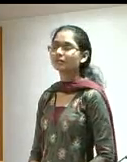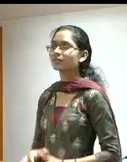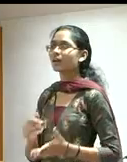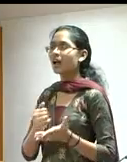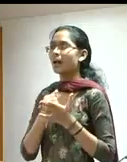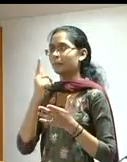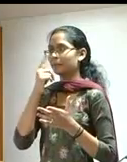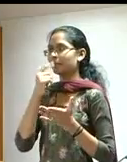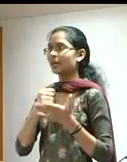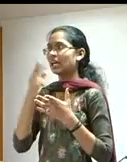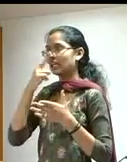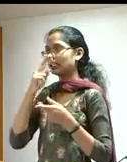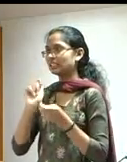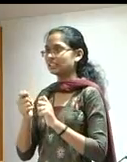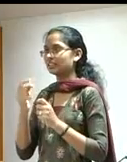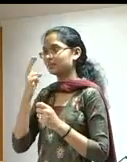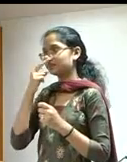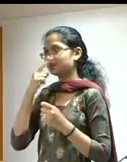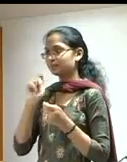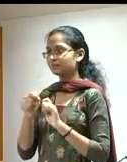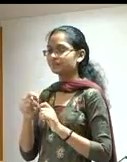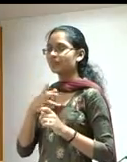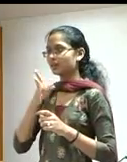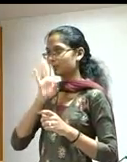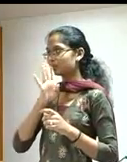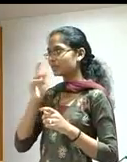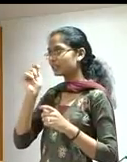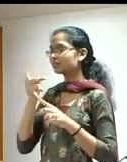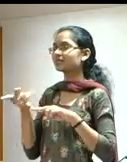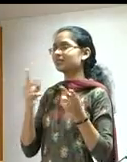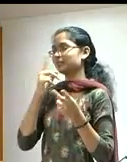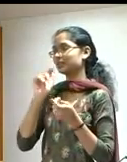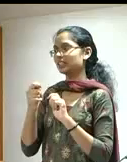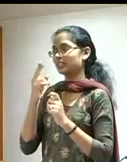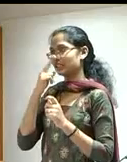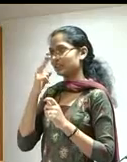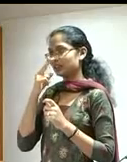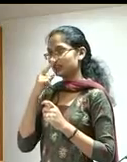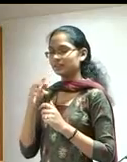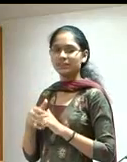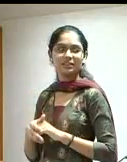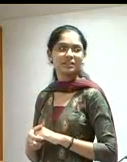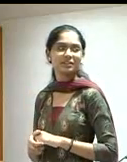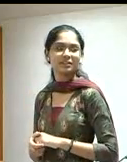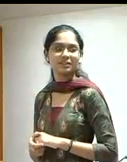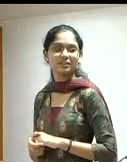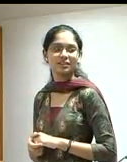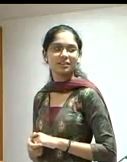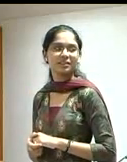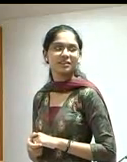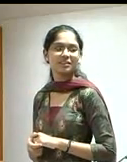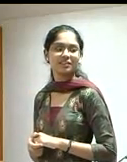job than I would, especially when it comes to legal terms. I mean, ordinary layperson Hindi is one thing, but then using legal language is